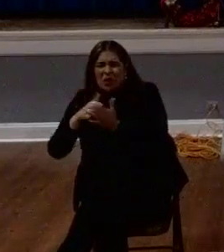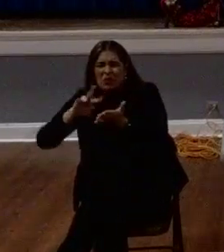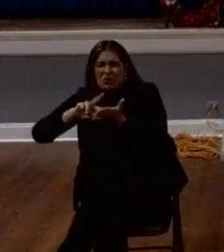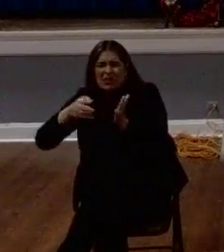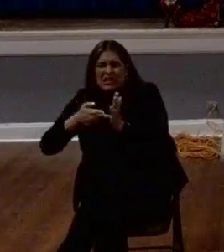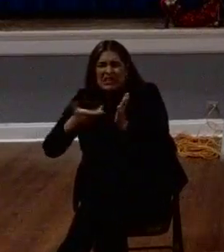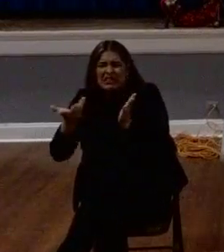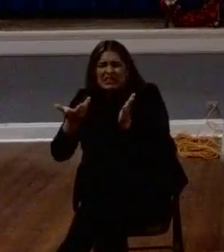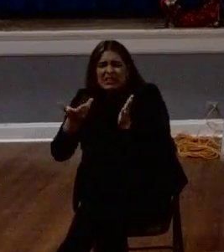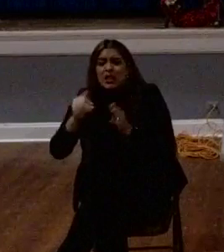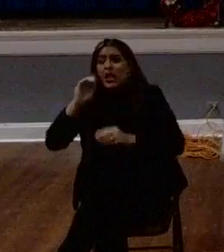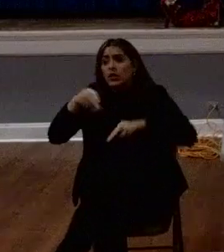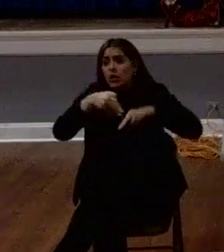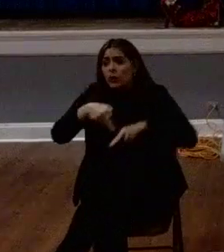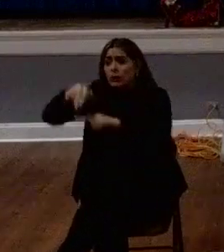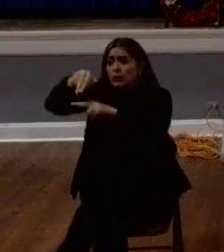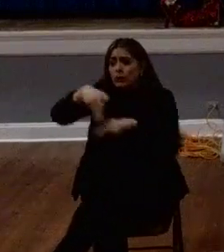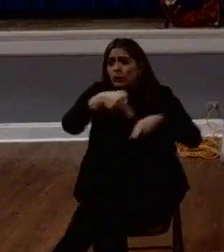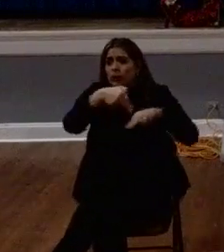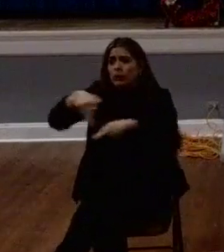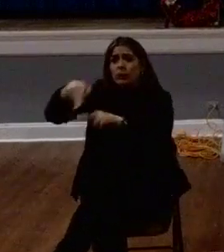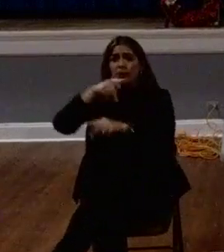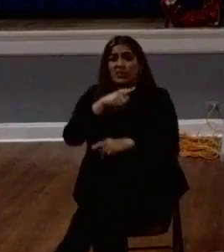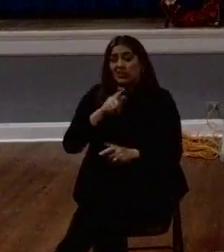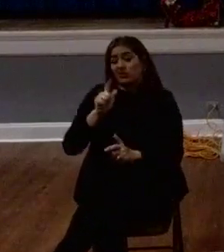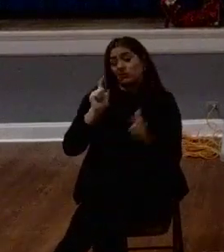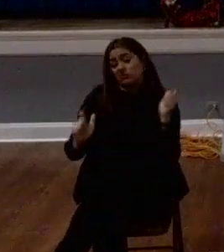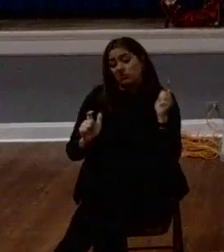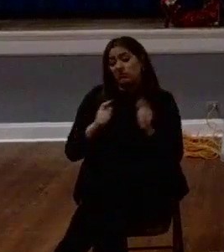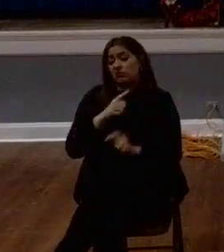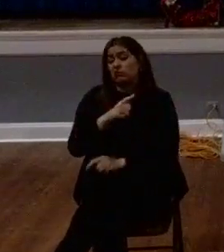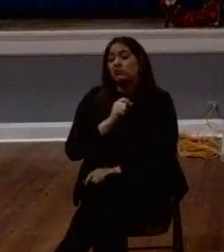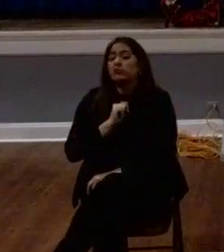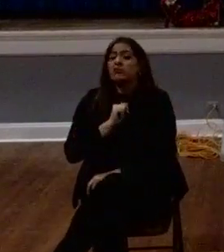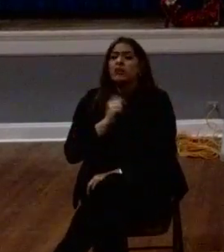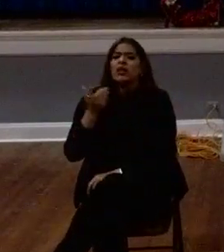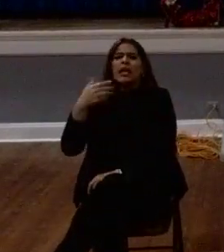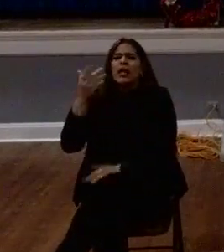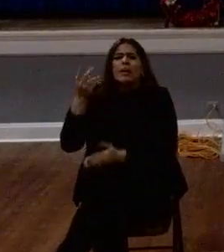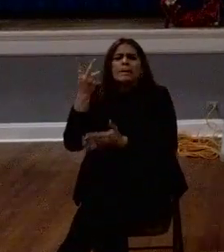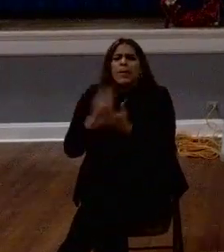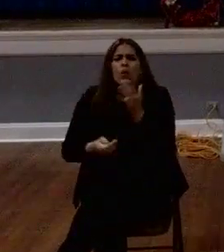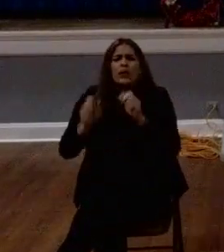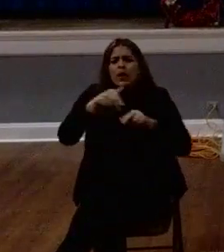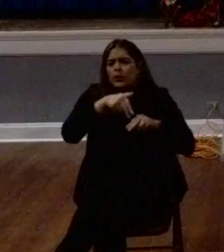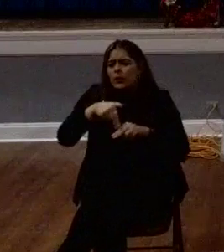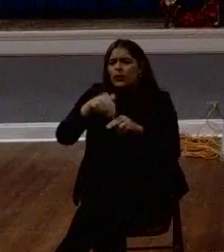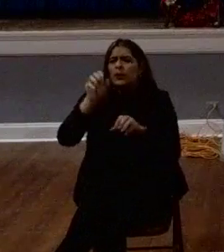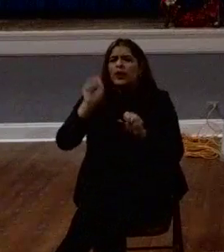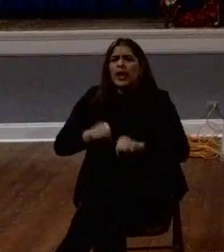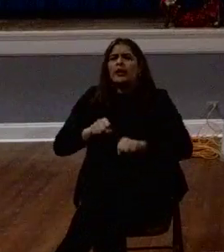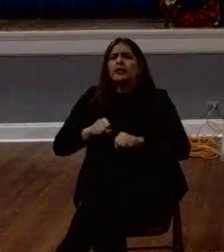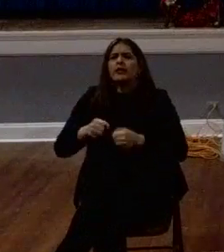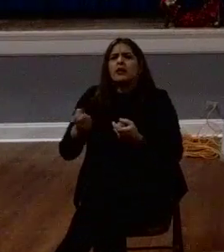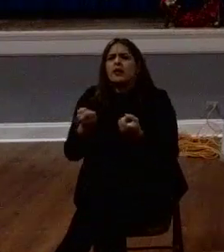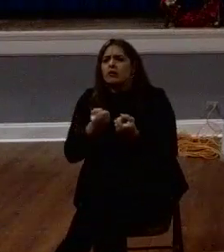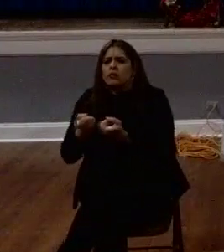Skateboard park. It's a little large. And skateboard and roller skates. Anything with